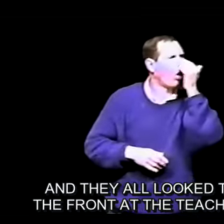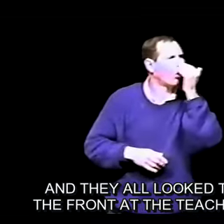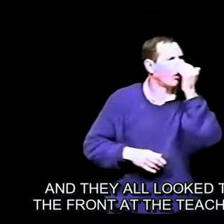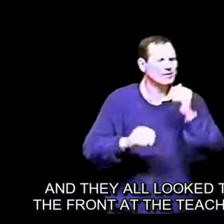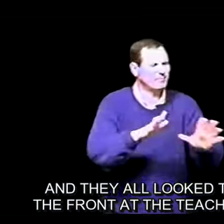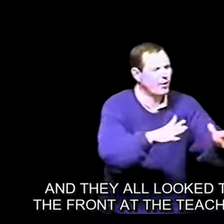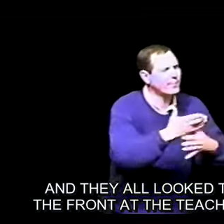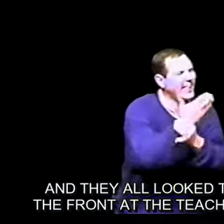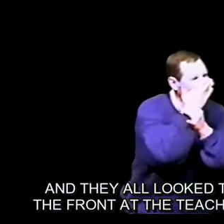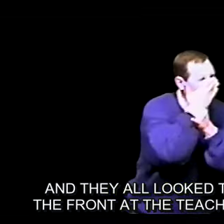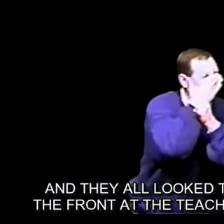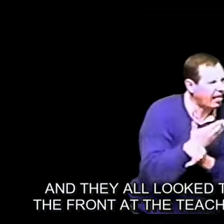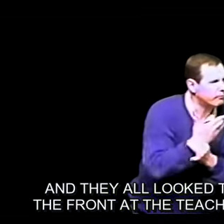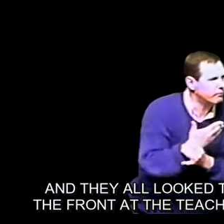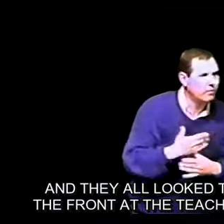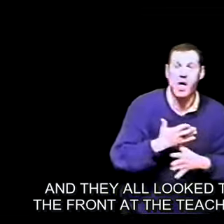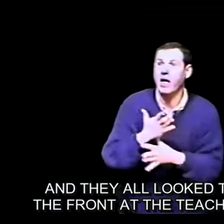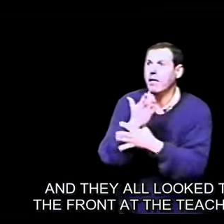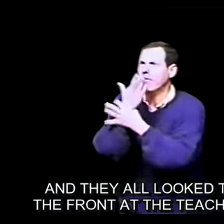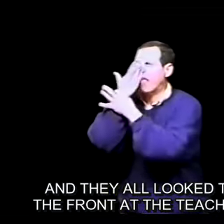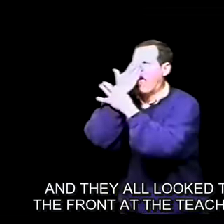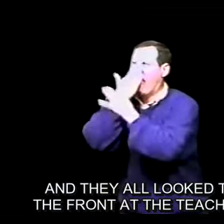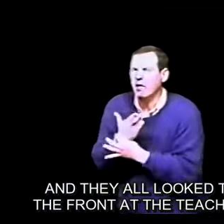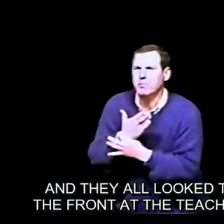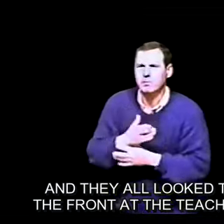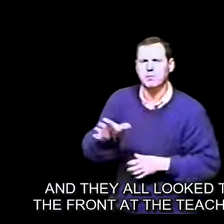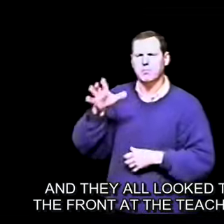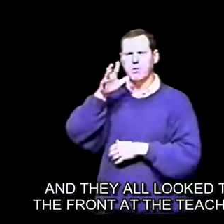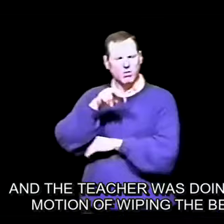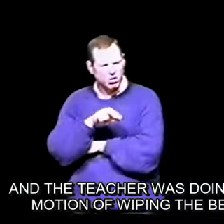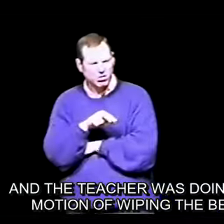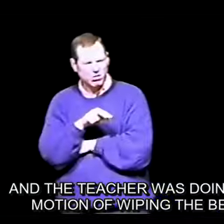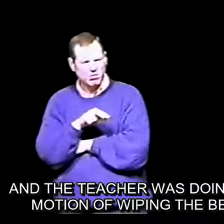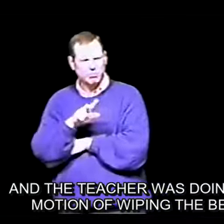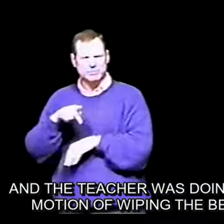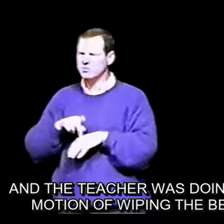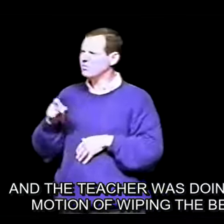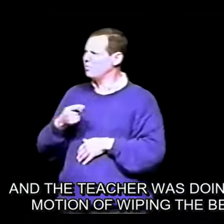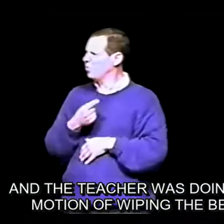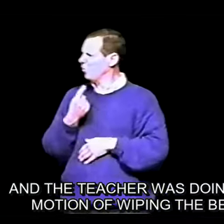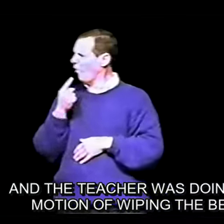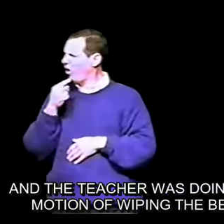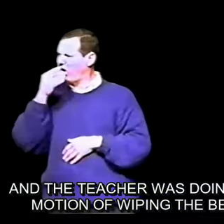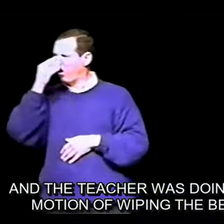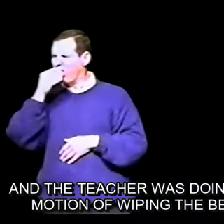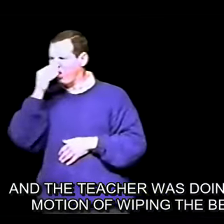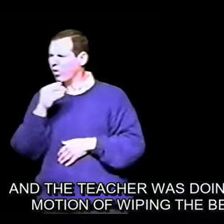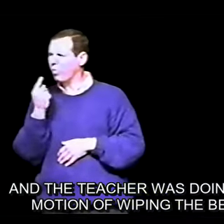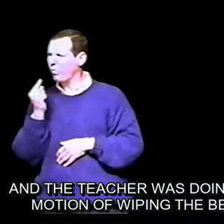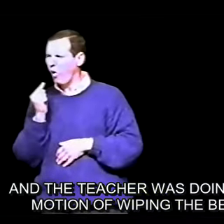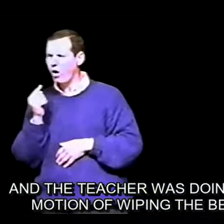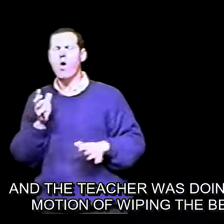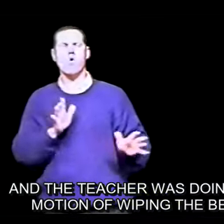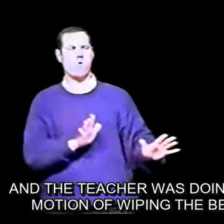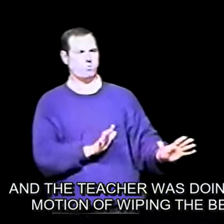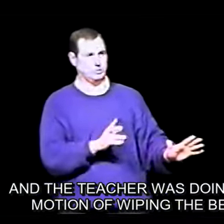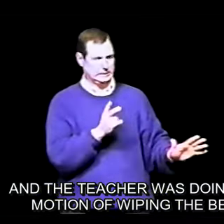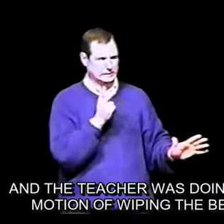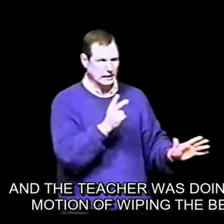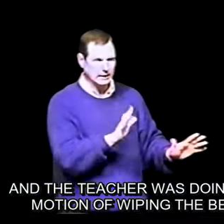they all looked to the front at the teacher. And the teacher was doing this motion